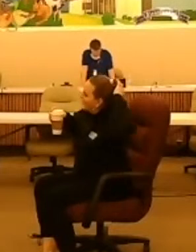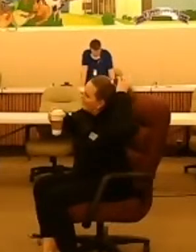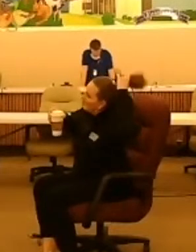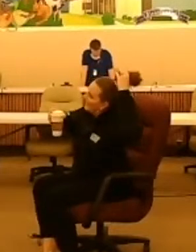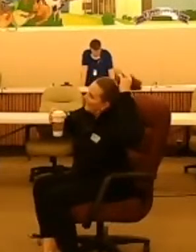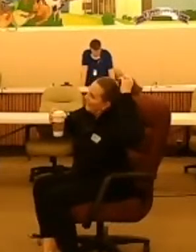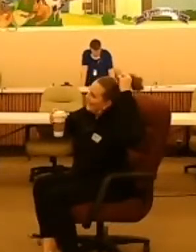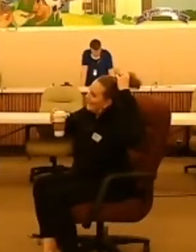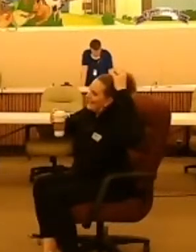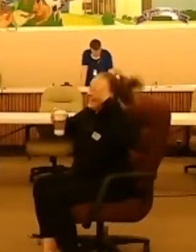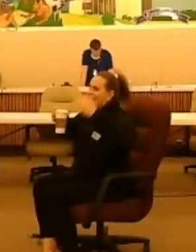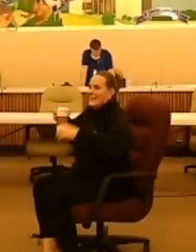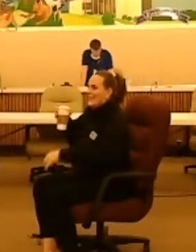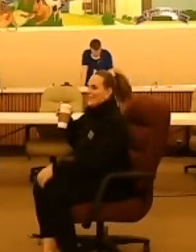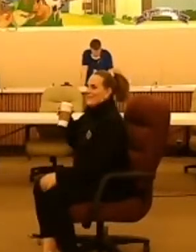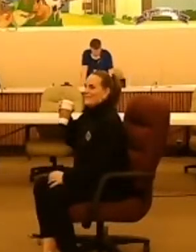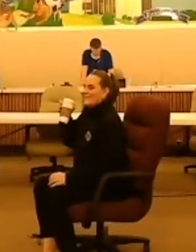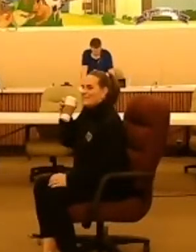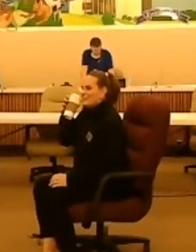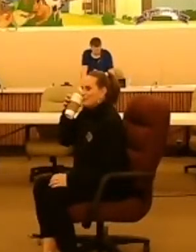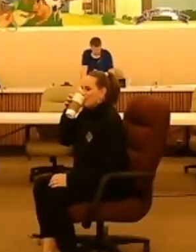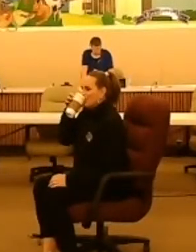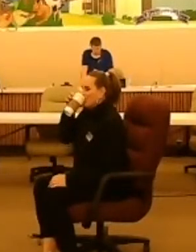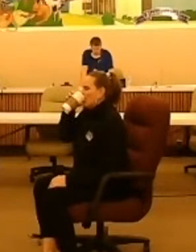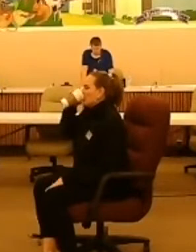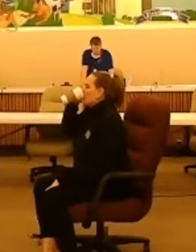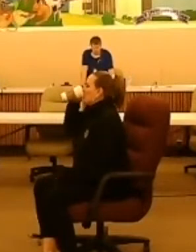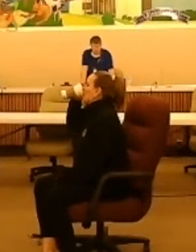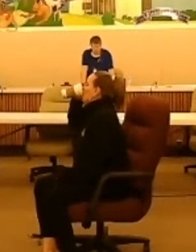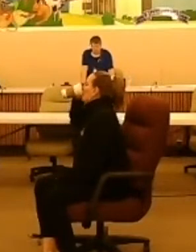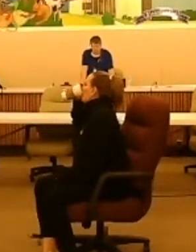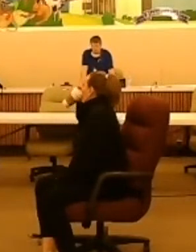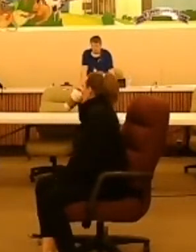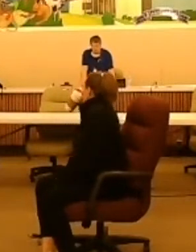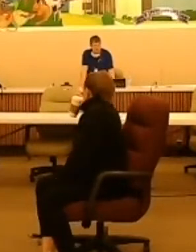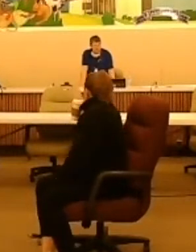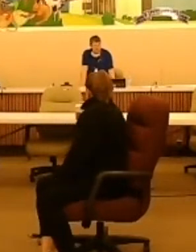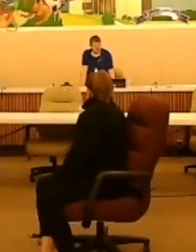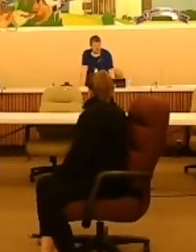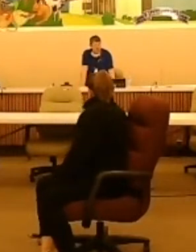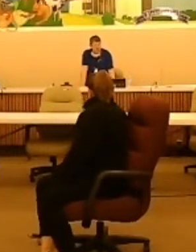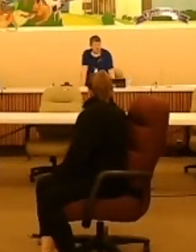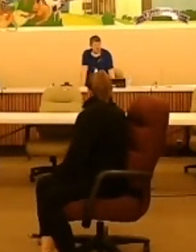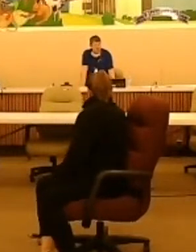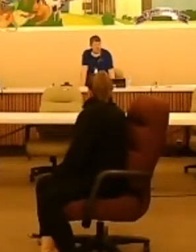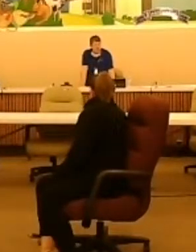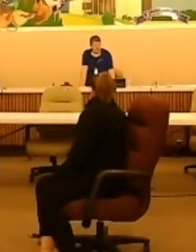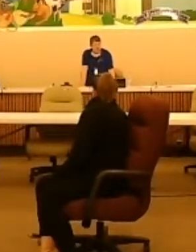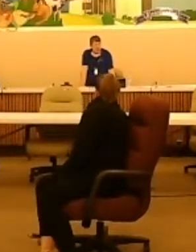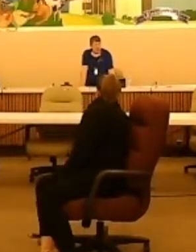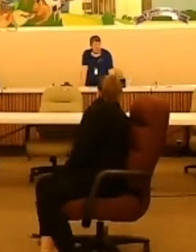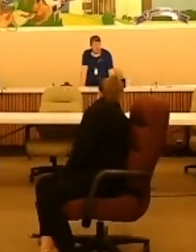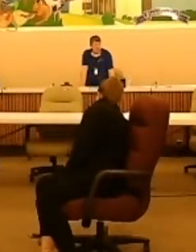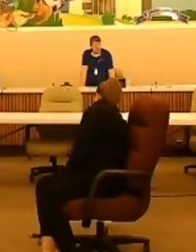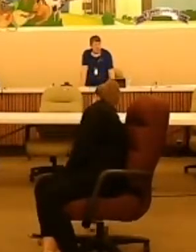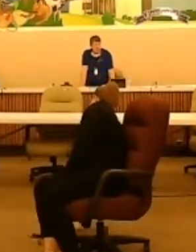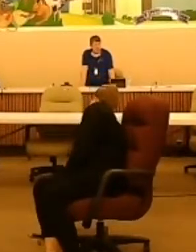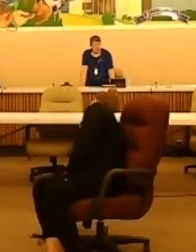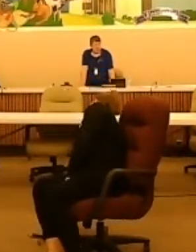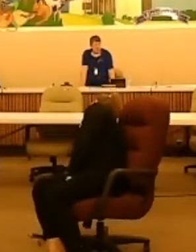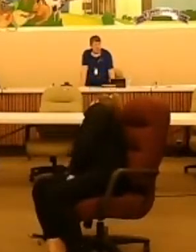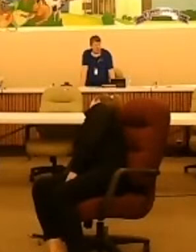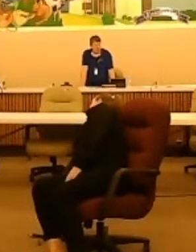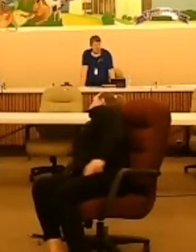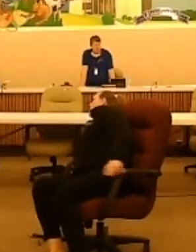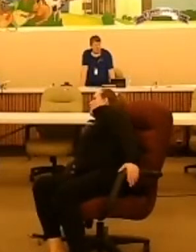Well, yeah. So the 3 aptitude resolutions fell off because, right? Didn't we ask them for